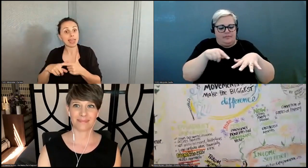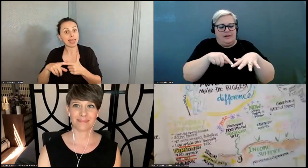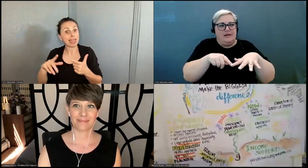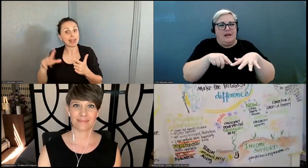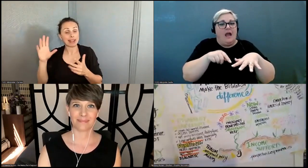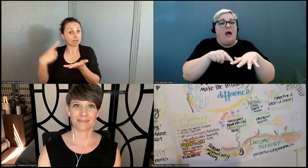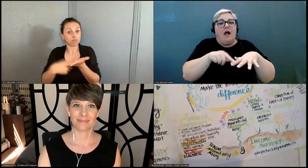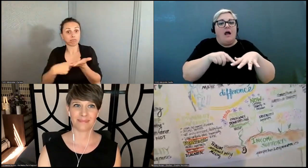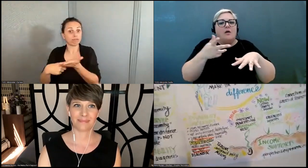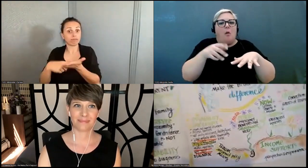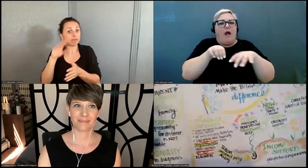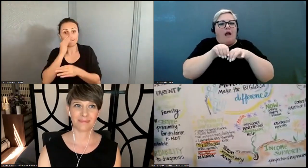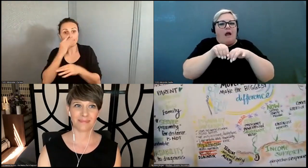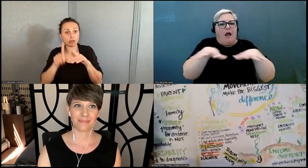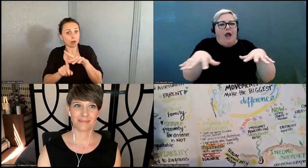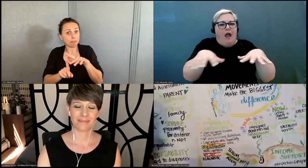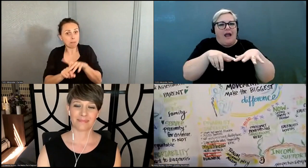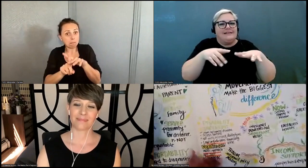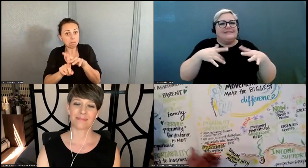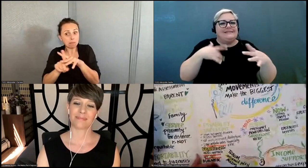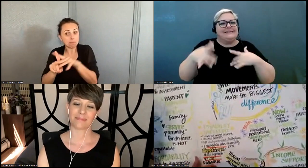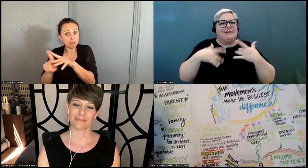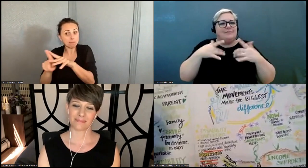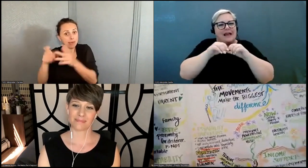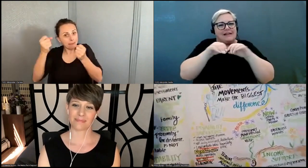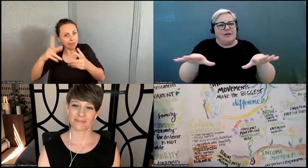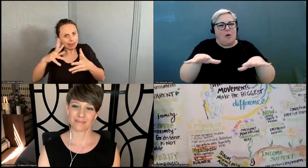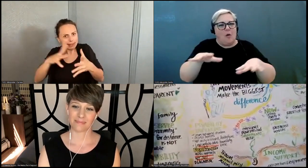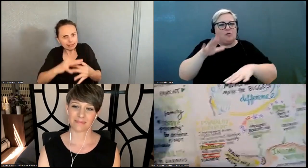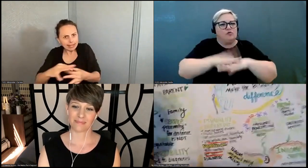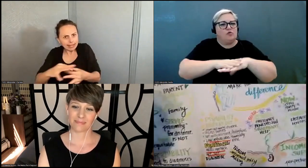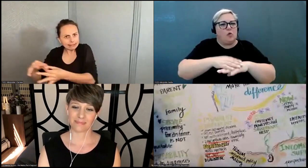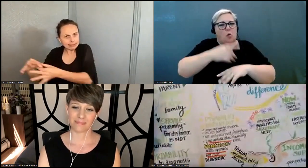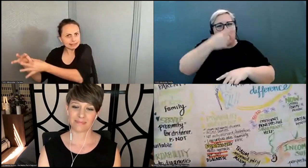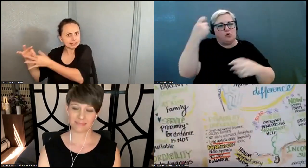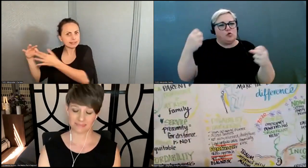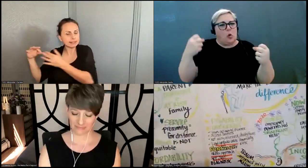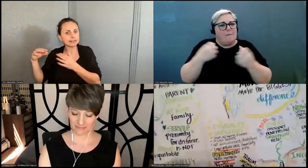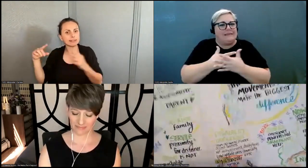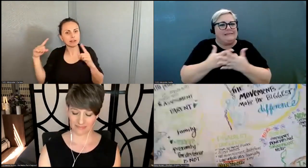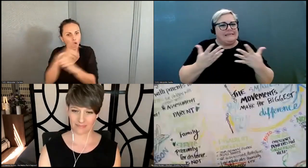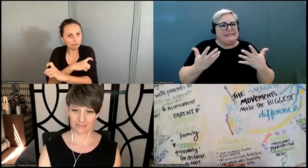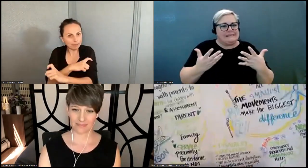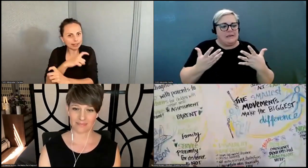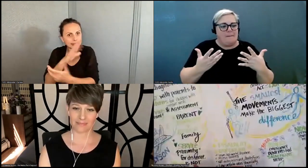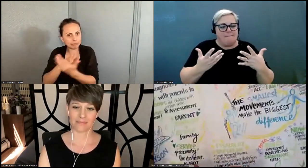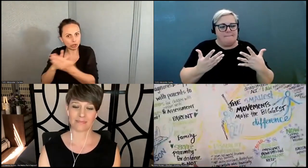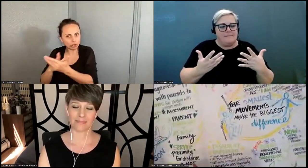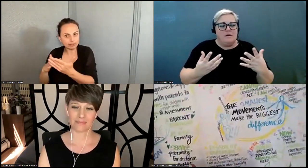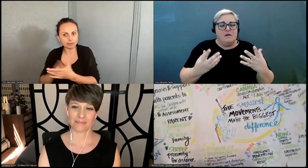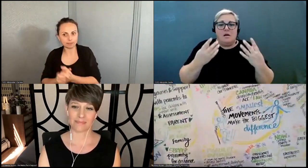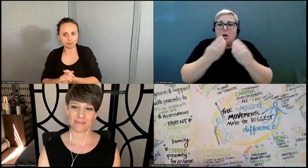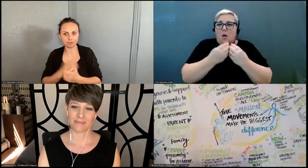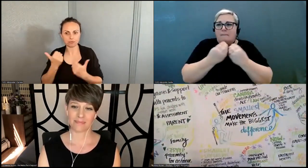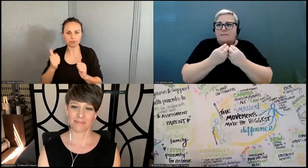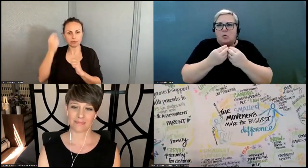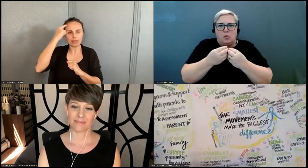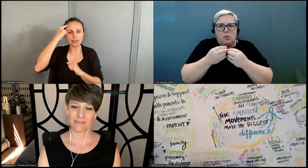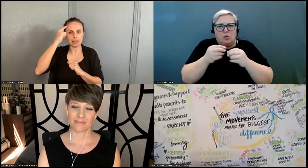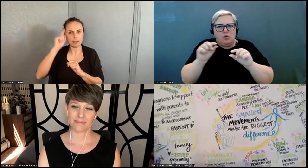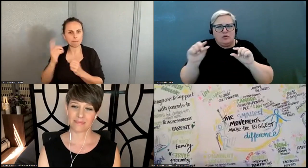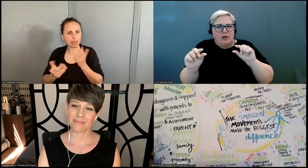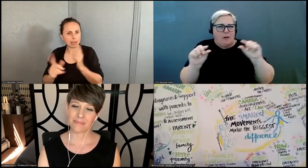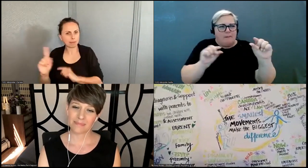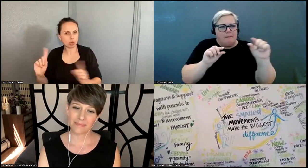of the conversation is many interconnected parts, many complex parts. I'm trying to think of maybe